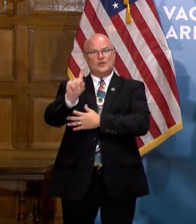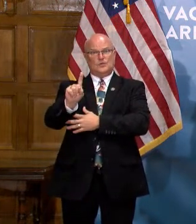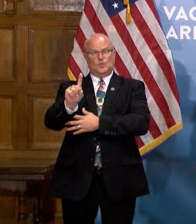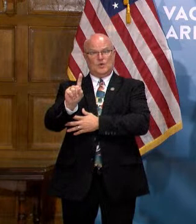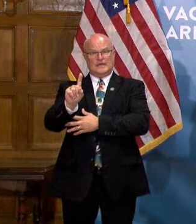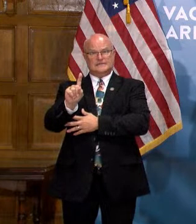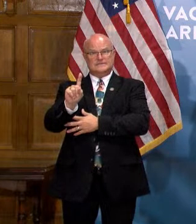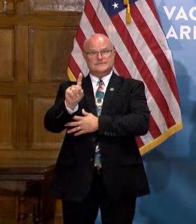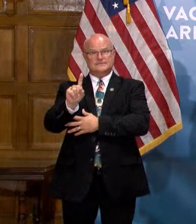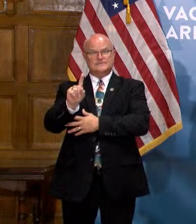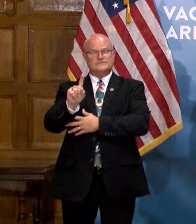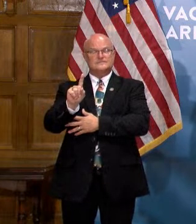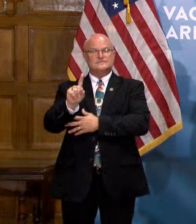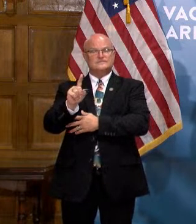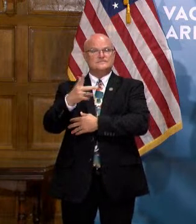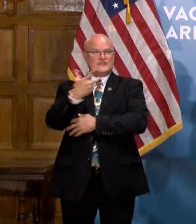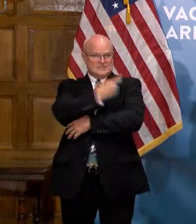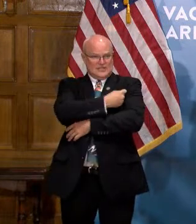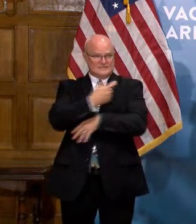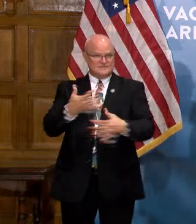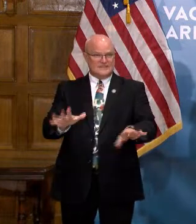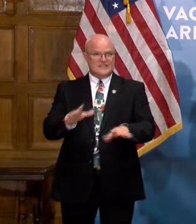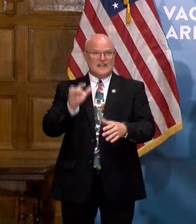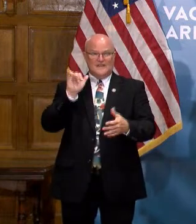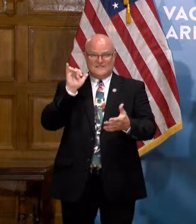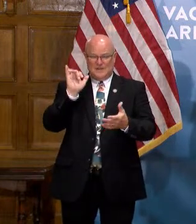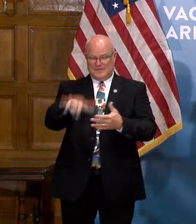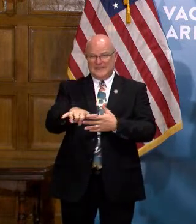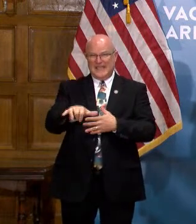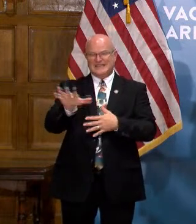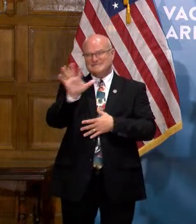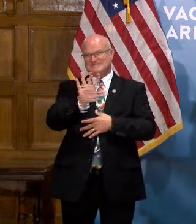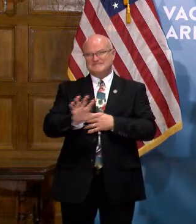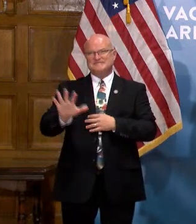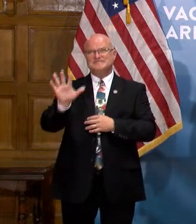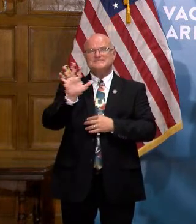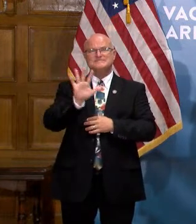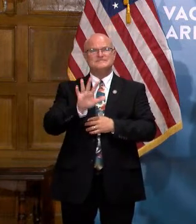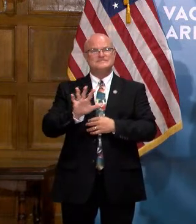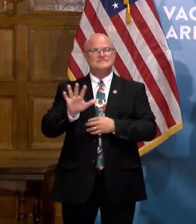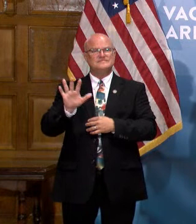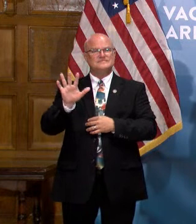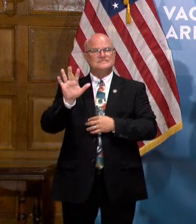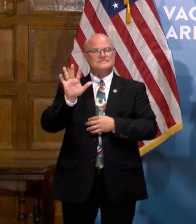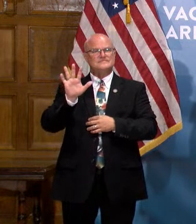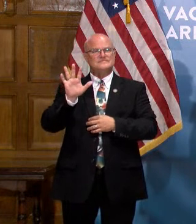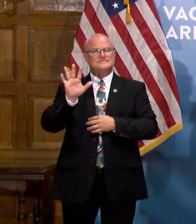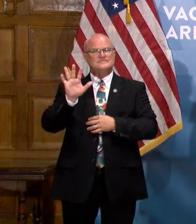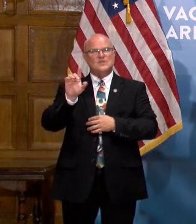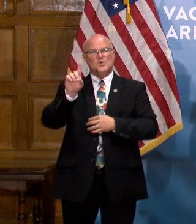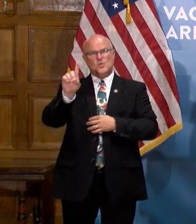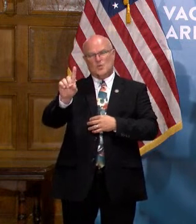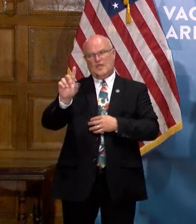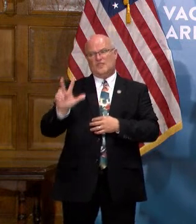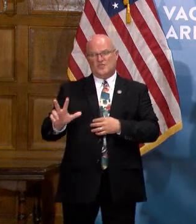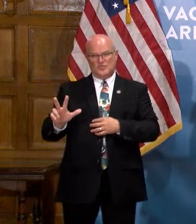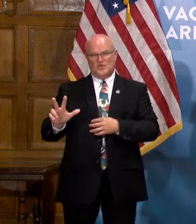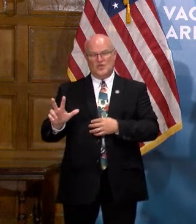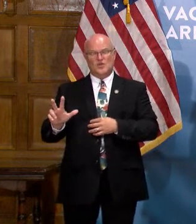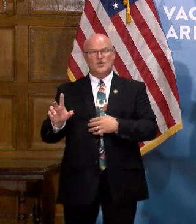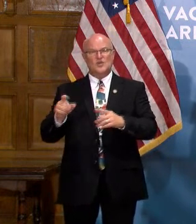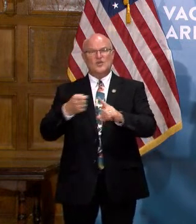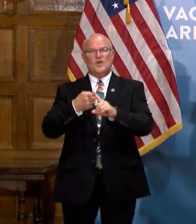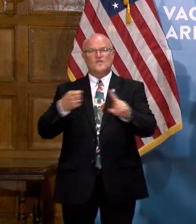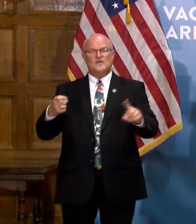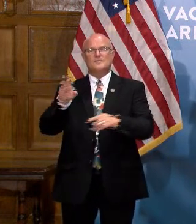9,431 doses, and of this, roughly probably a third at least